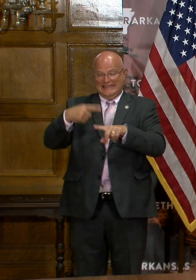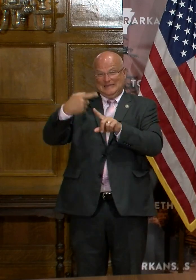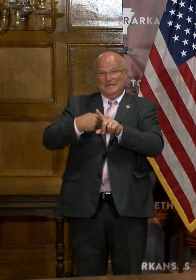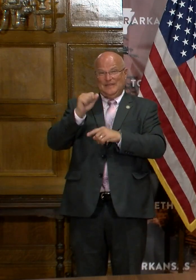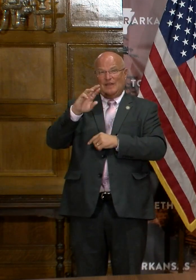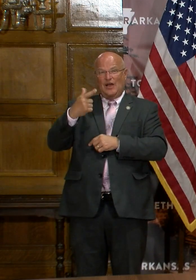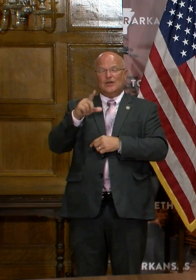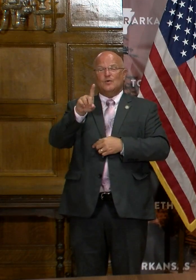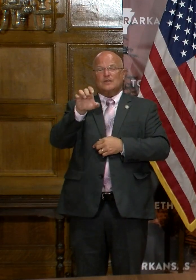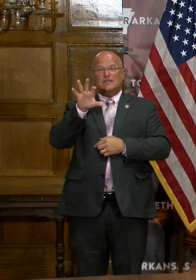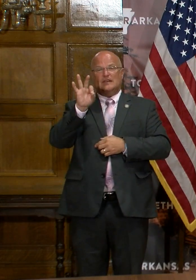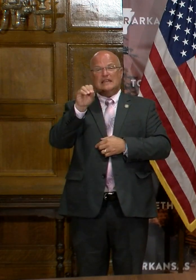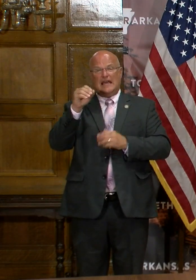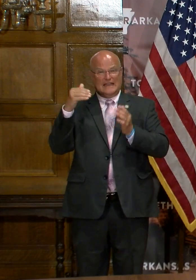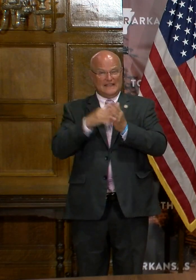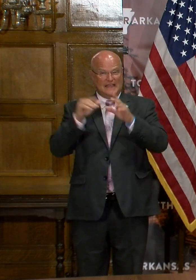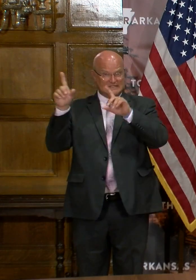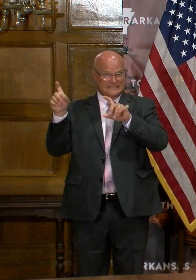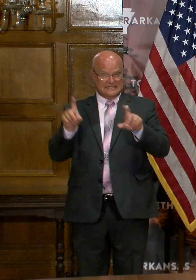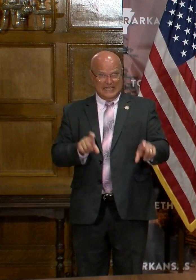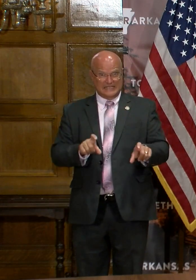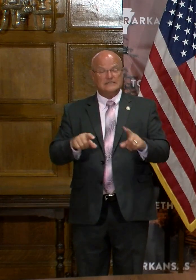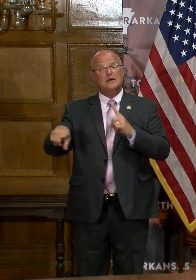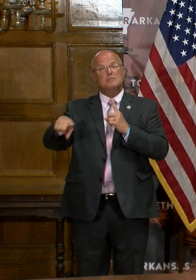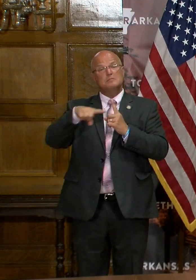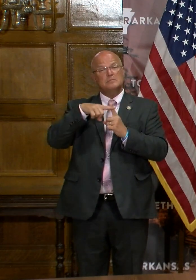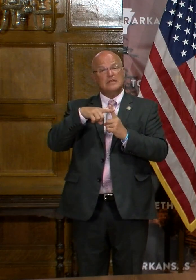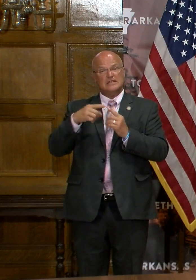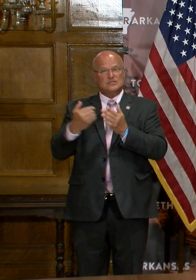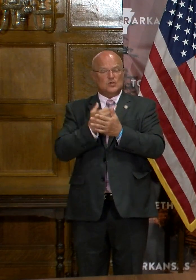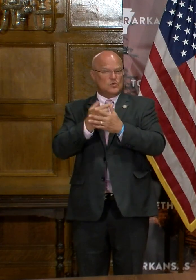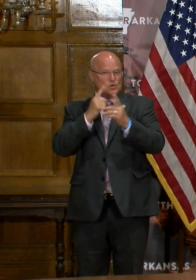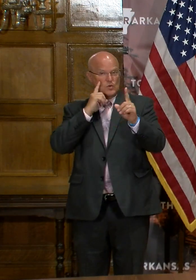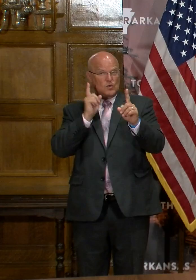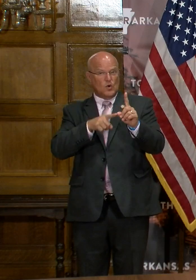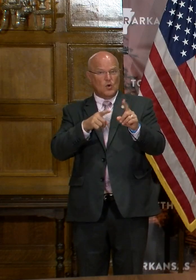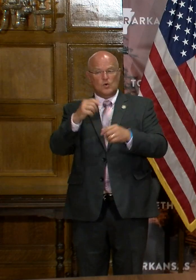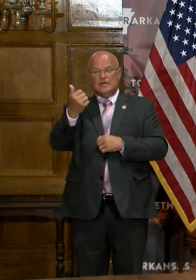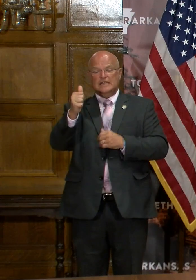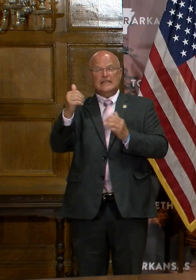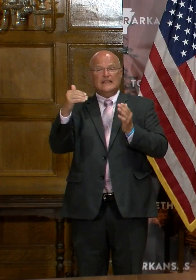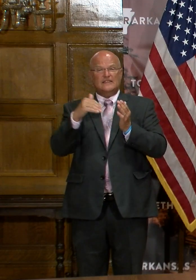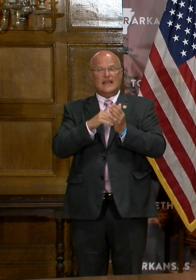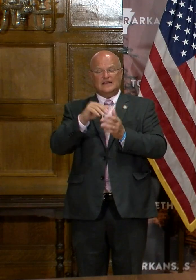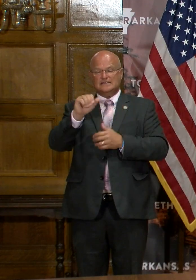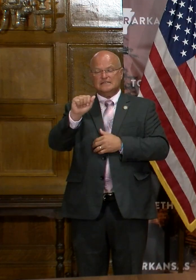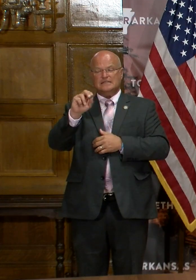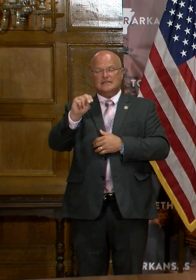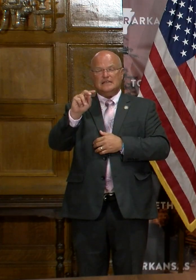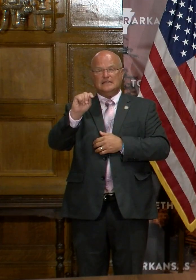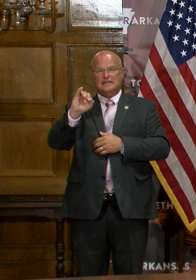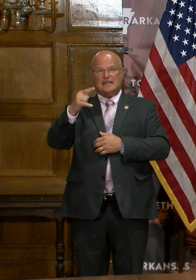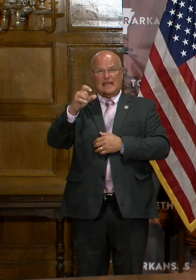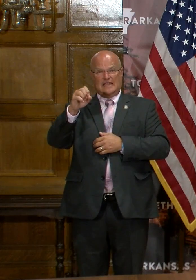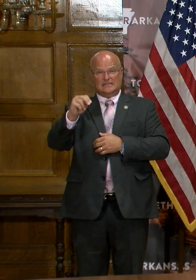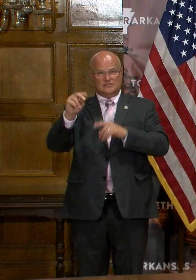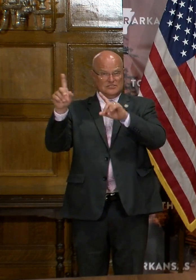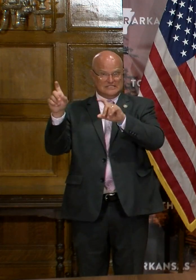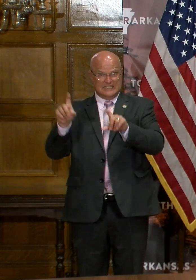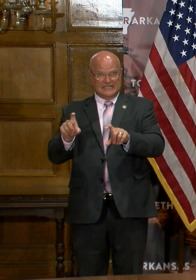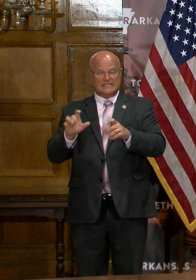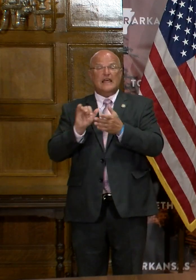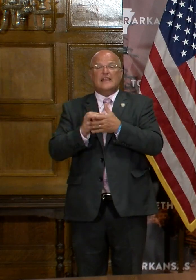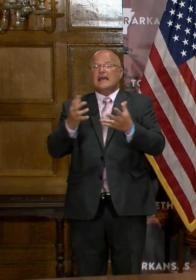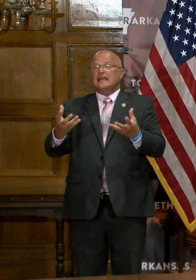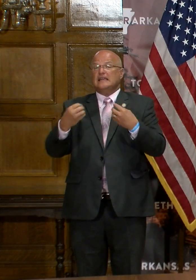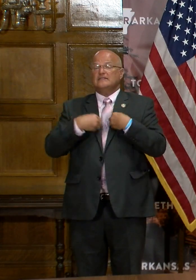month, 190,000 tests, plus a new goal, which is 10,000 antigen tests. And so